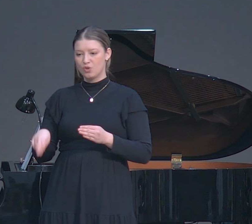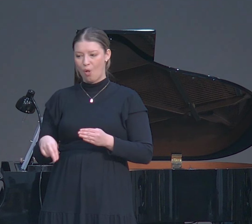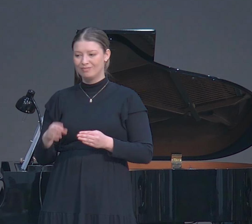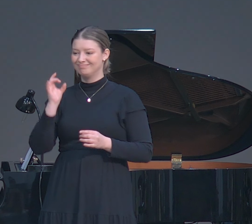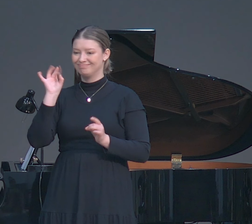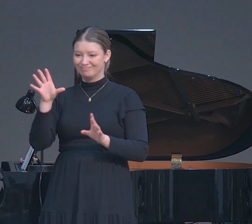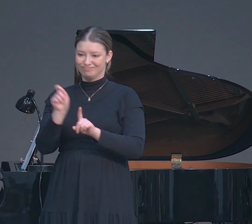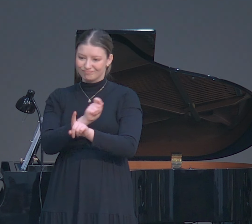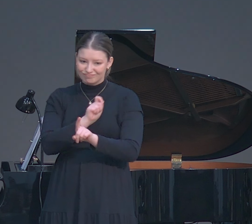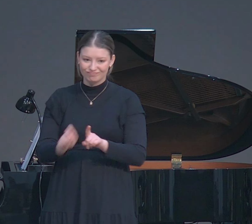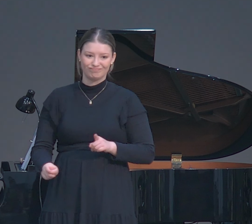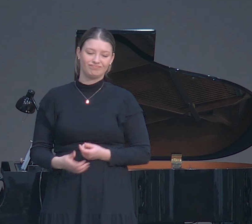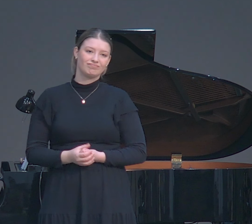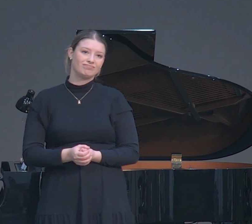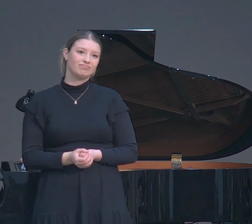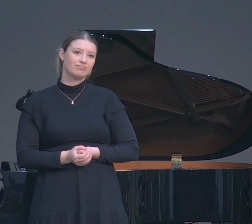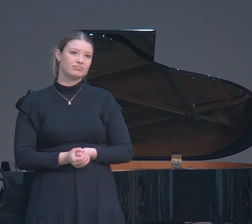part of verse 25 is